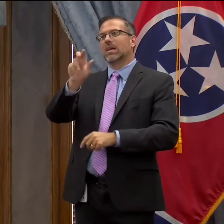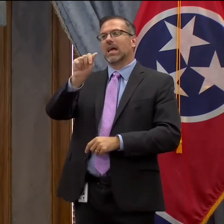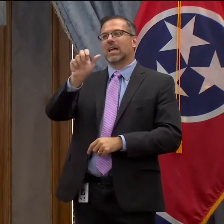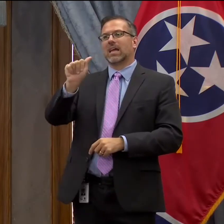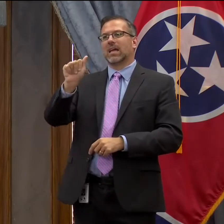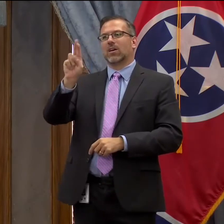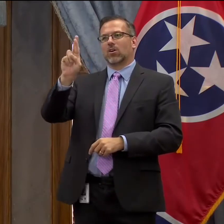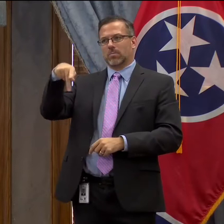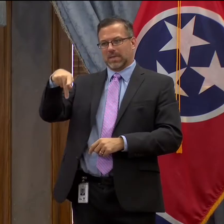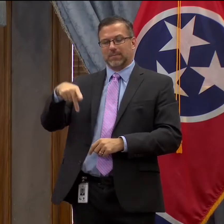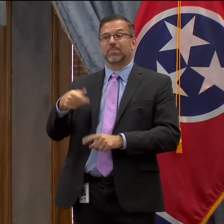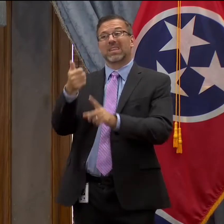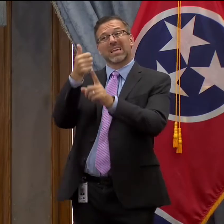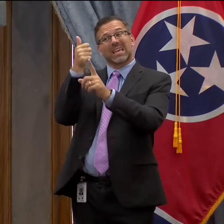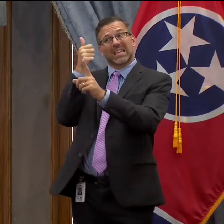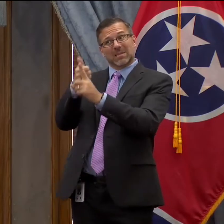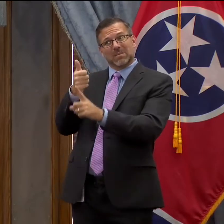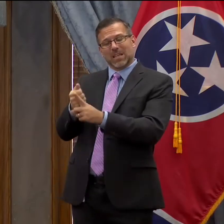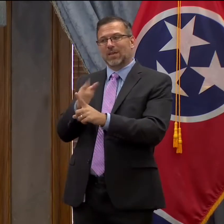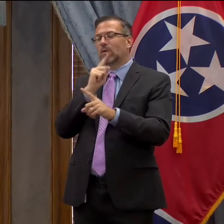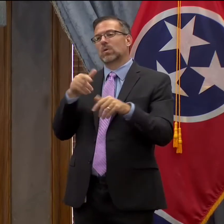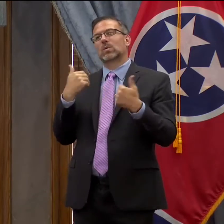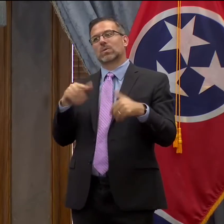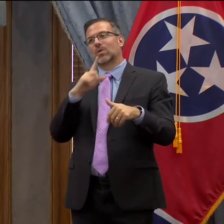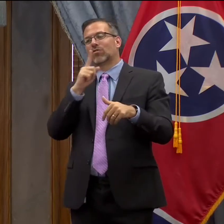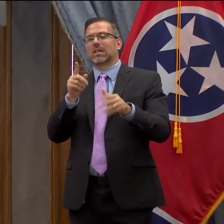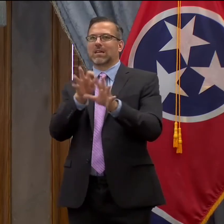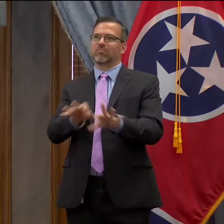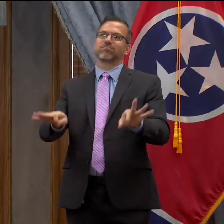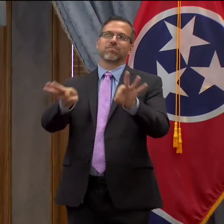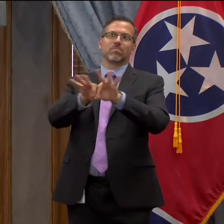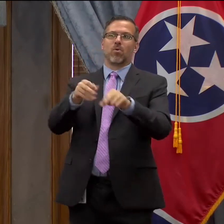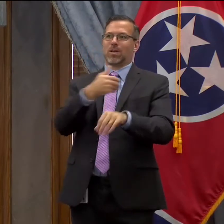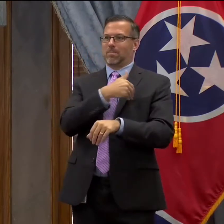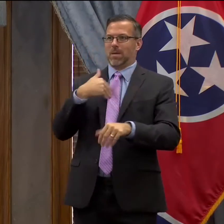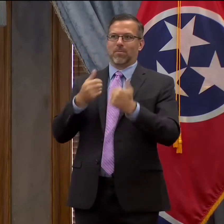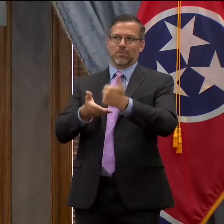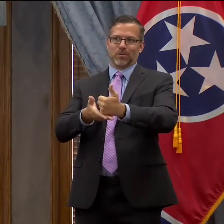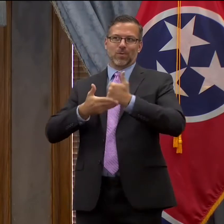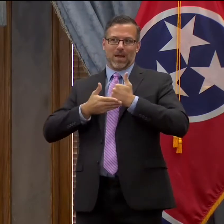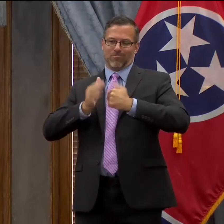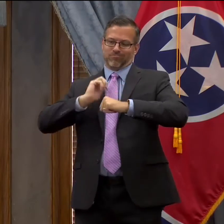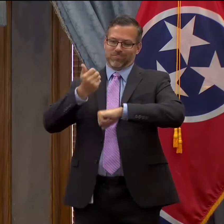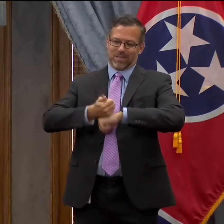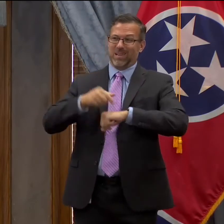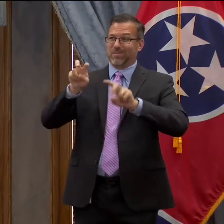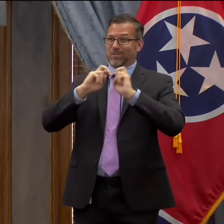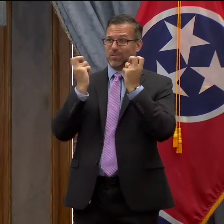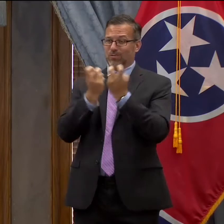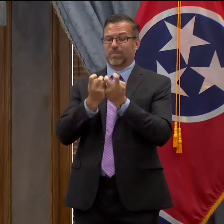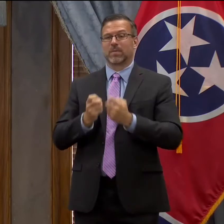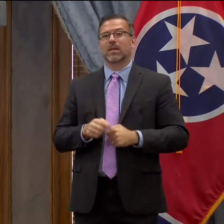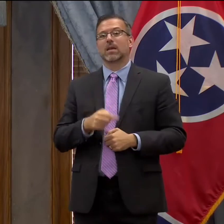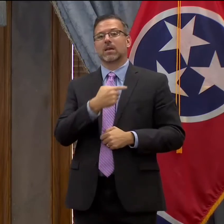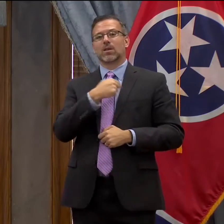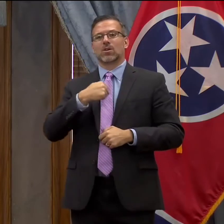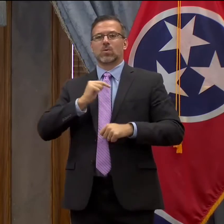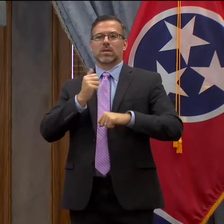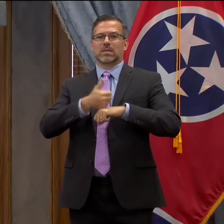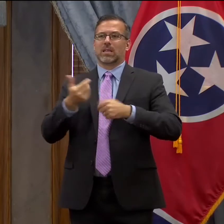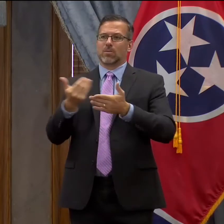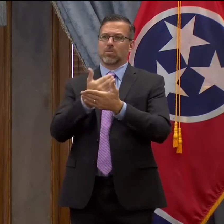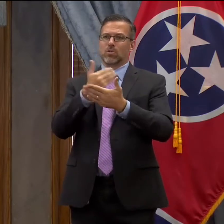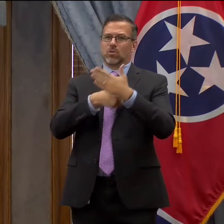AARP, who was instrumental in urging us to create this task force. The task force is charged with addressing and implementing new